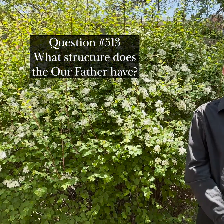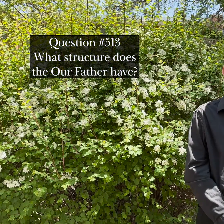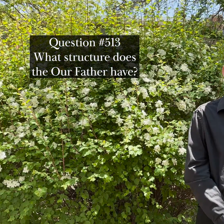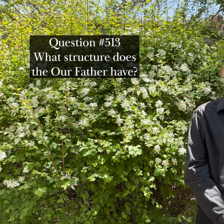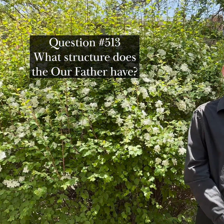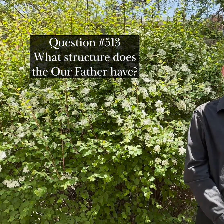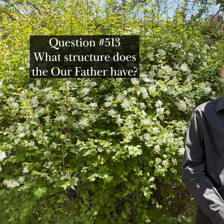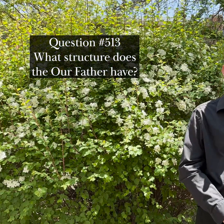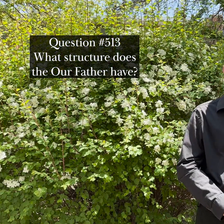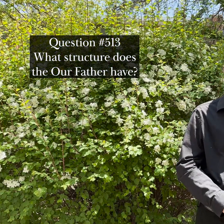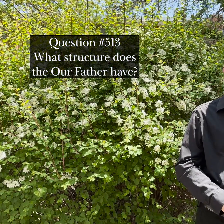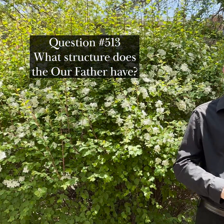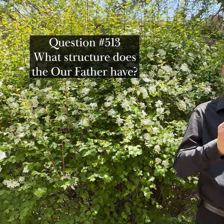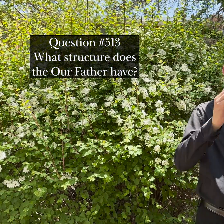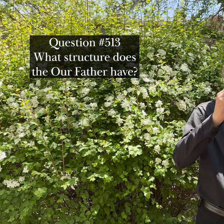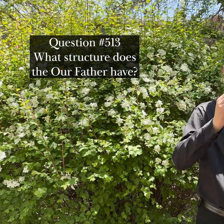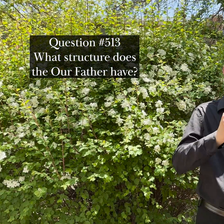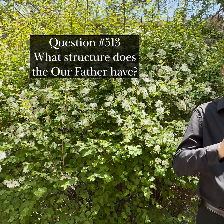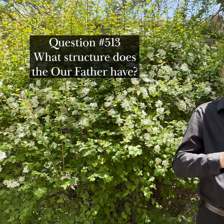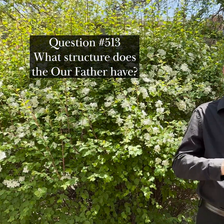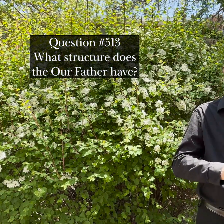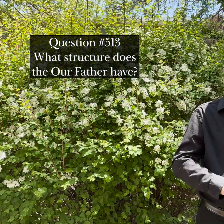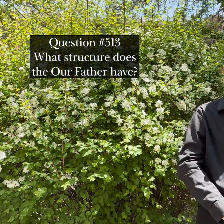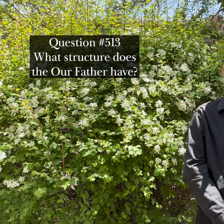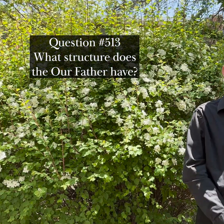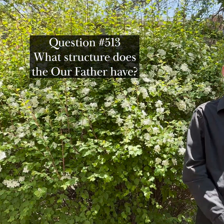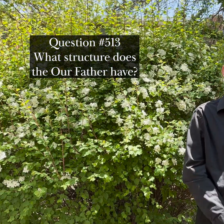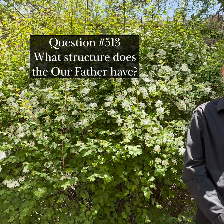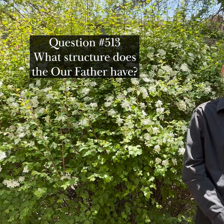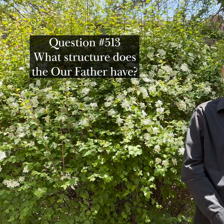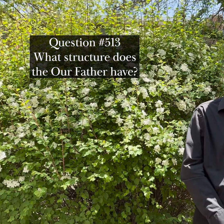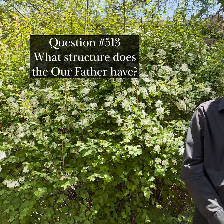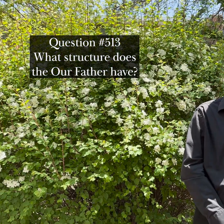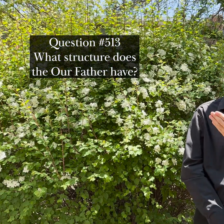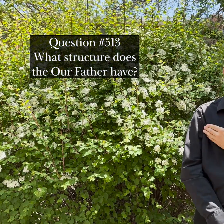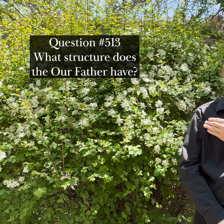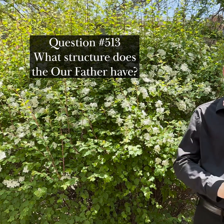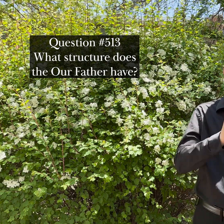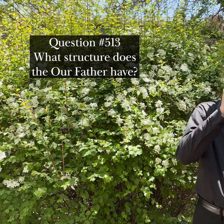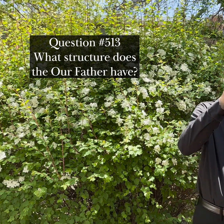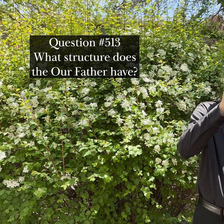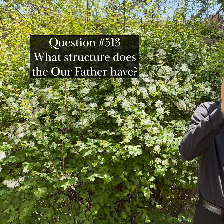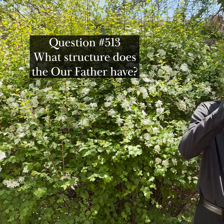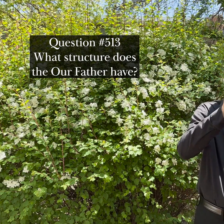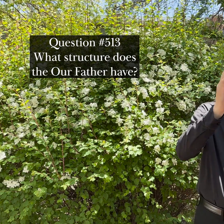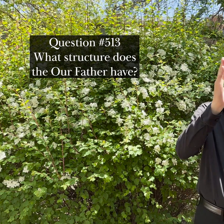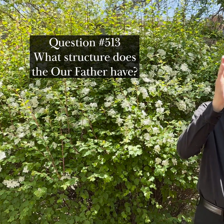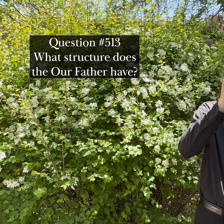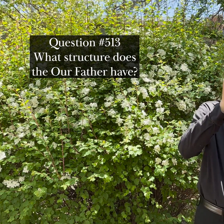Question 513. What structure does the Our Father have?